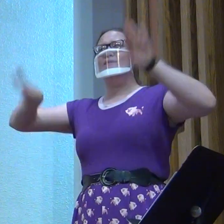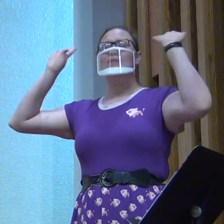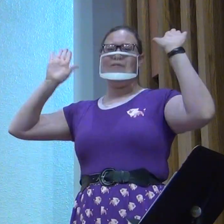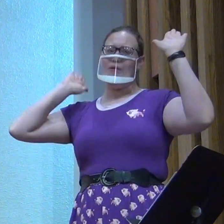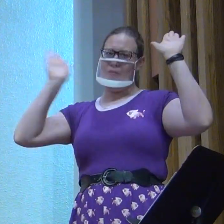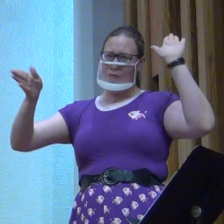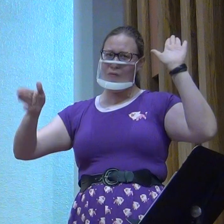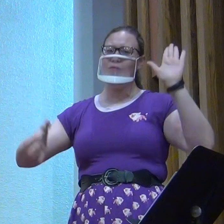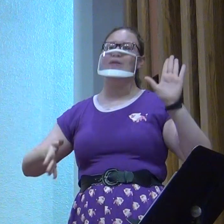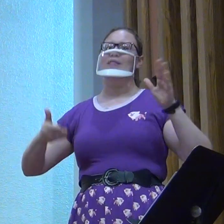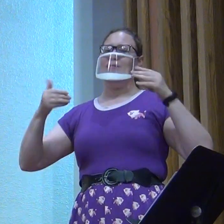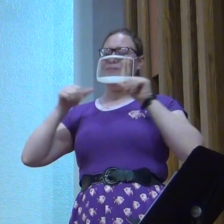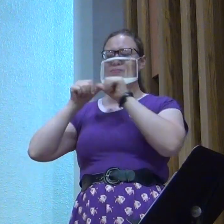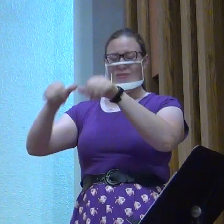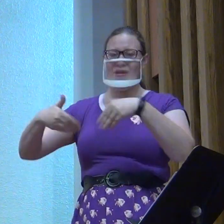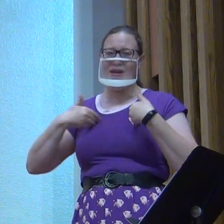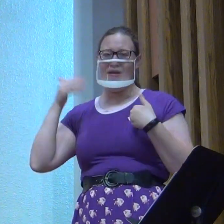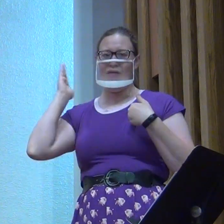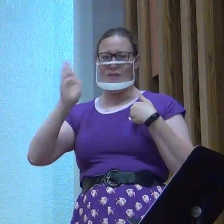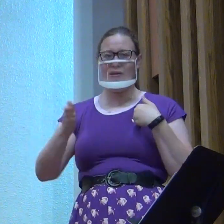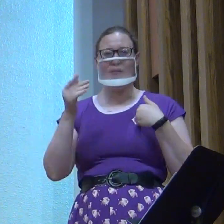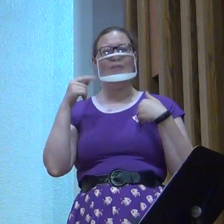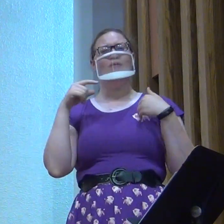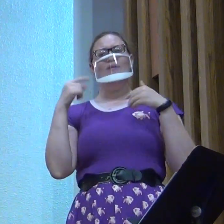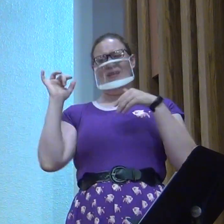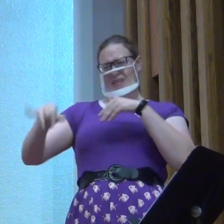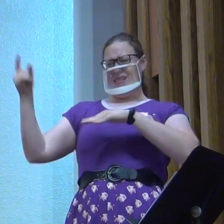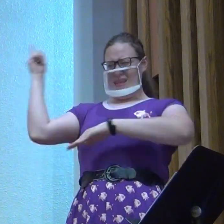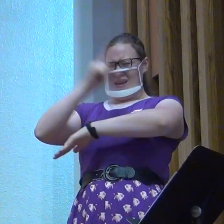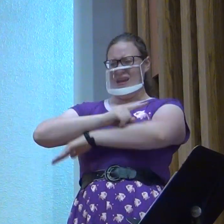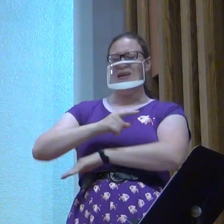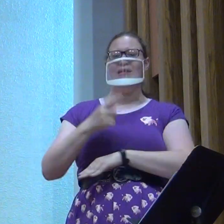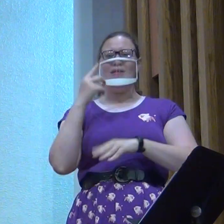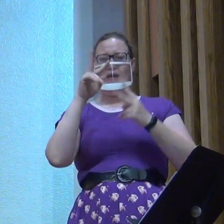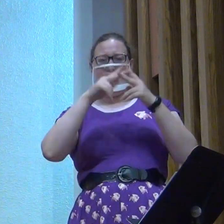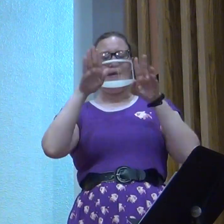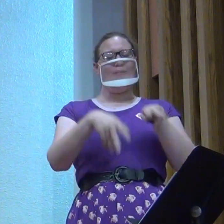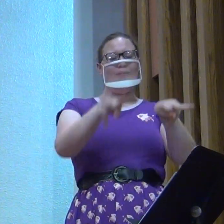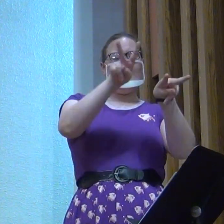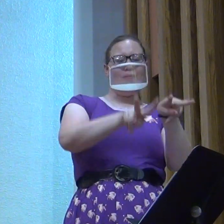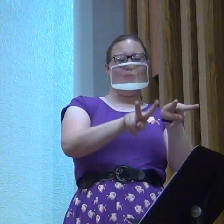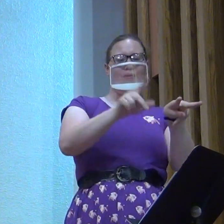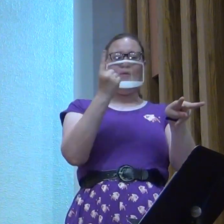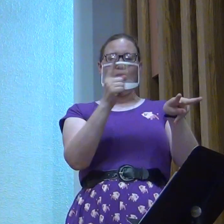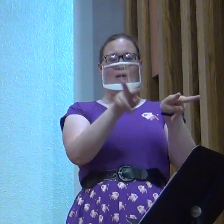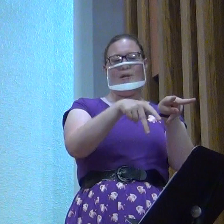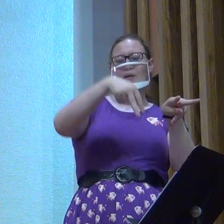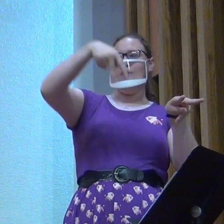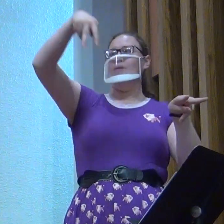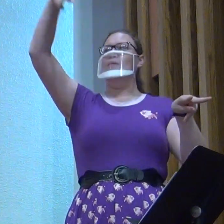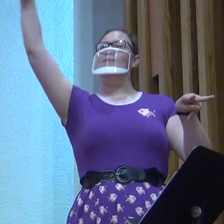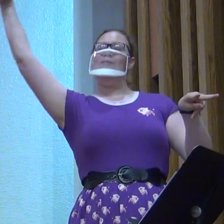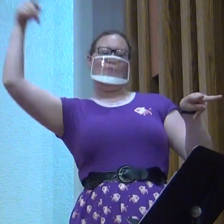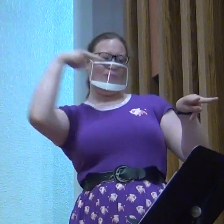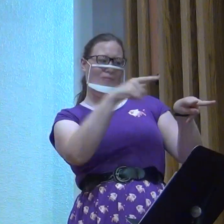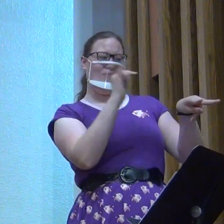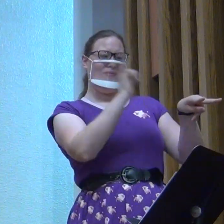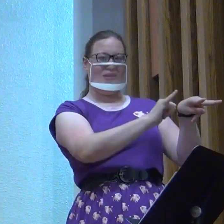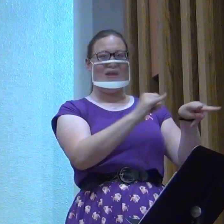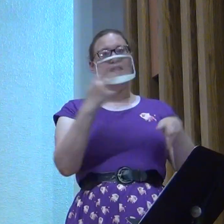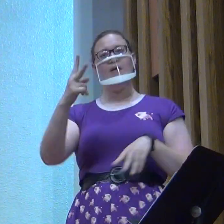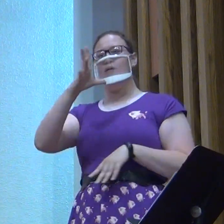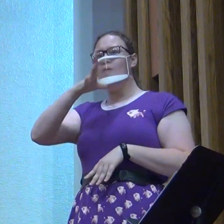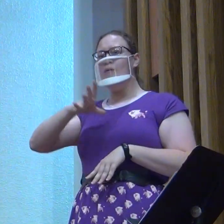be in one bed. One will be taken and the other left. Two women will be